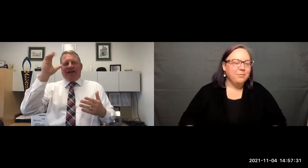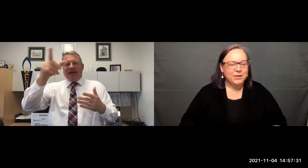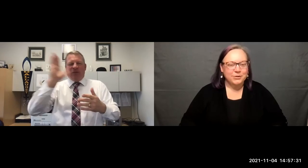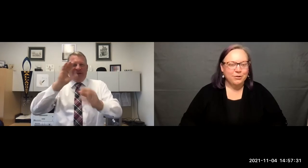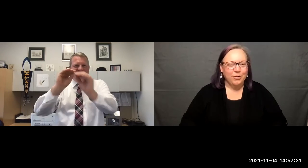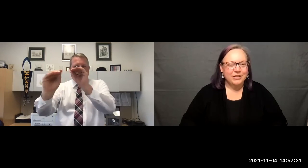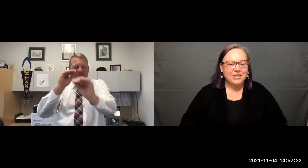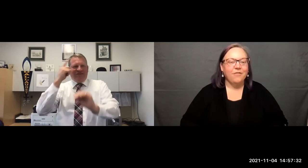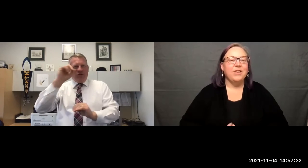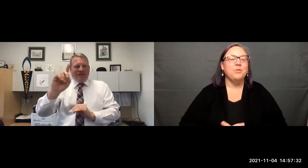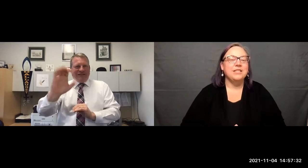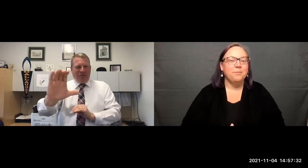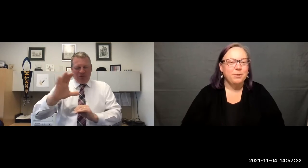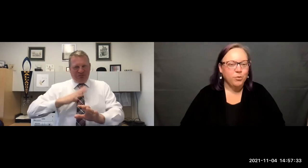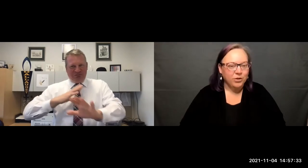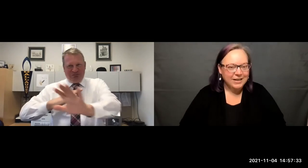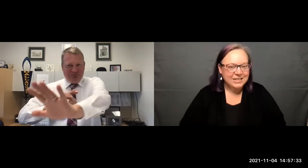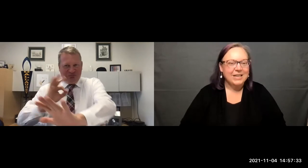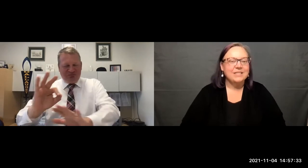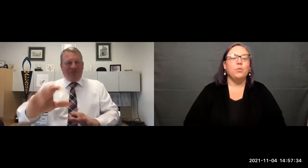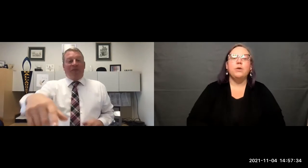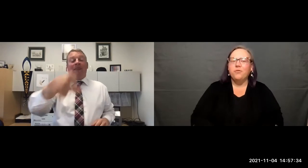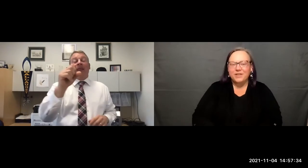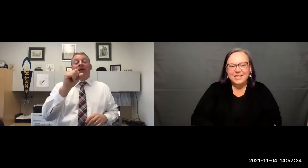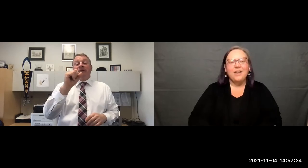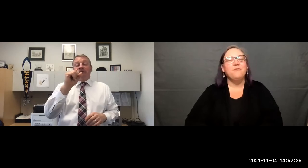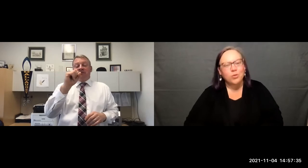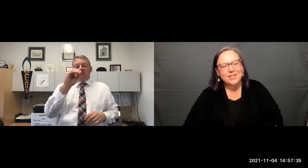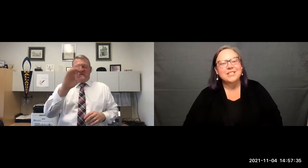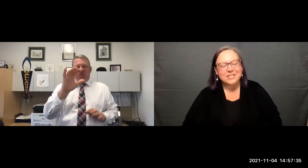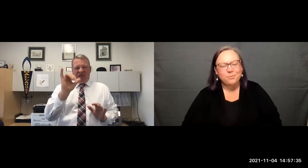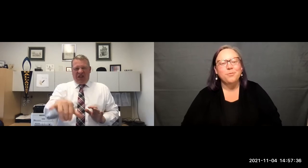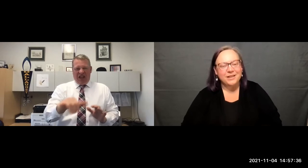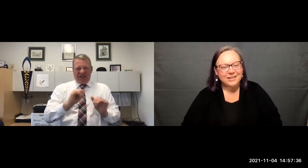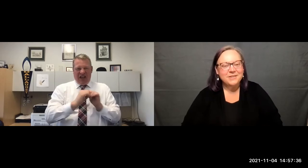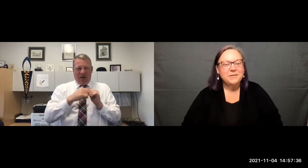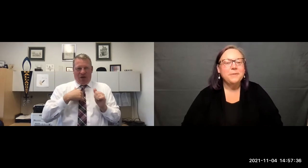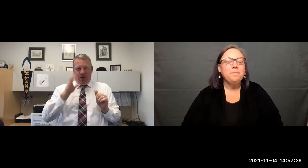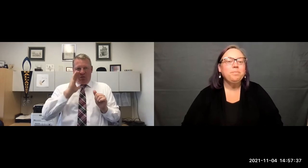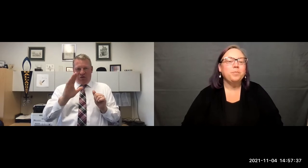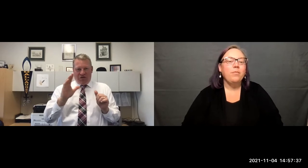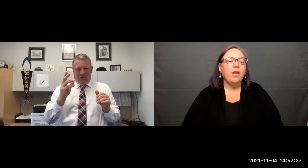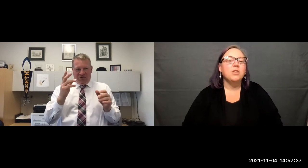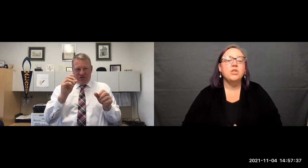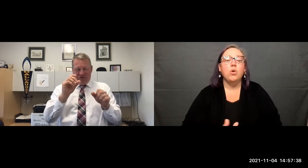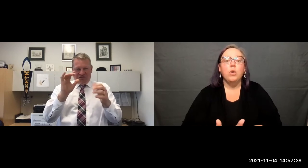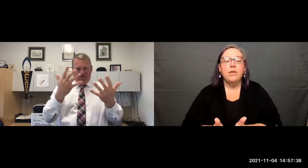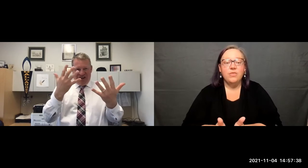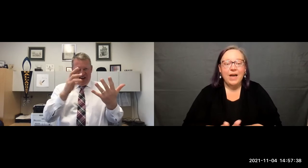zones are throwing us off. That's why some people were late today. So we will fix that for the December meeting. So that